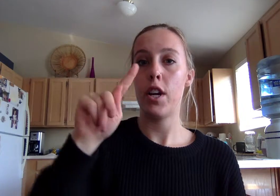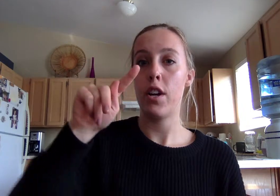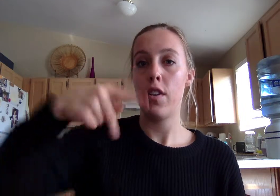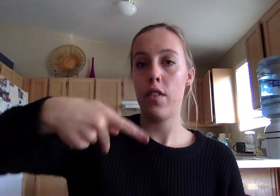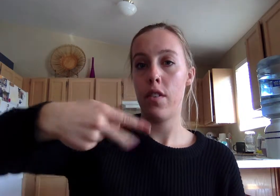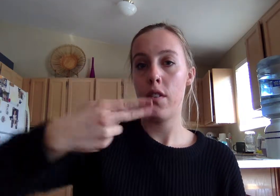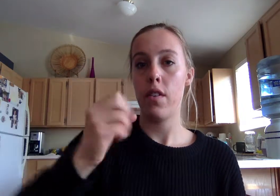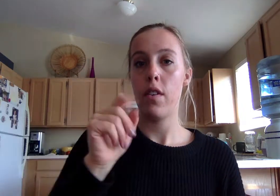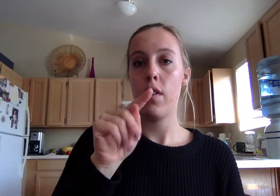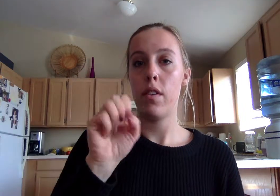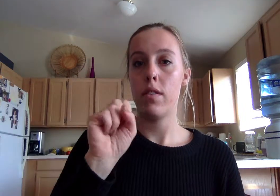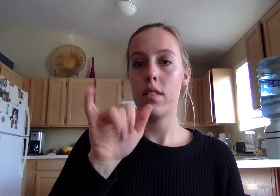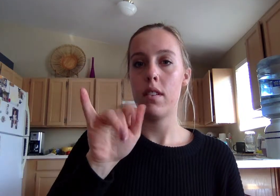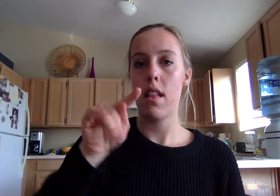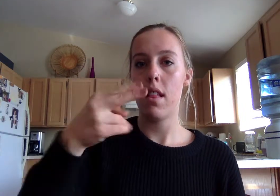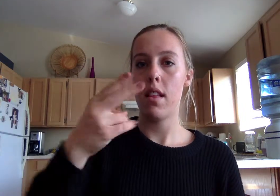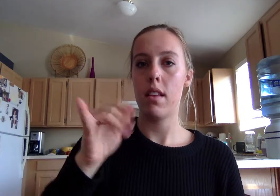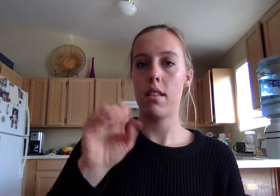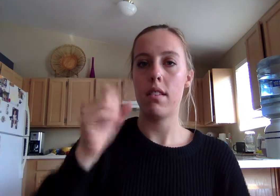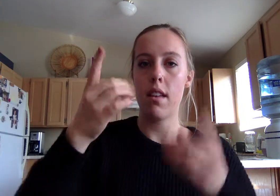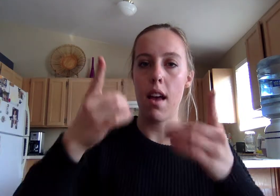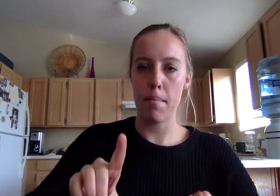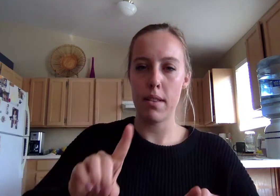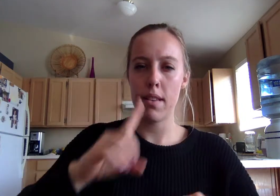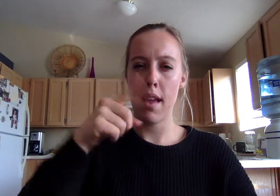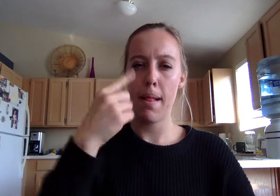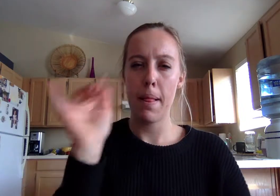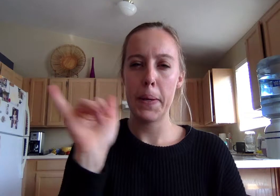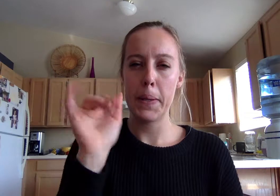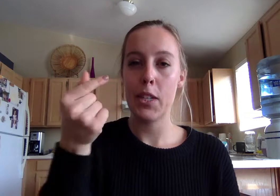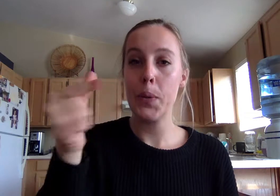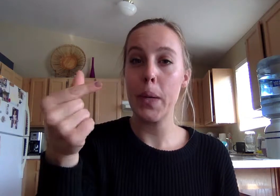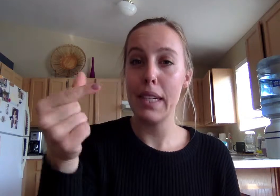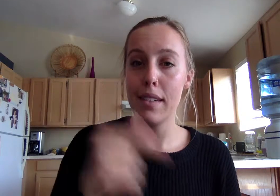It's green because it has a green pigment called chlorophyll.